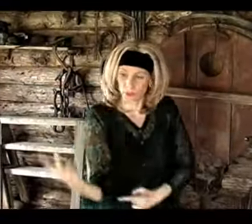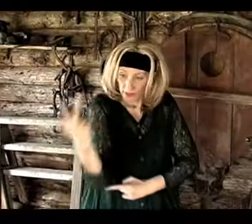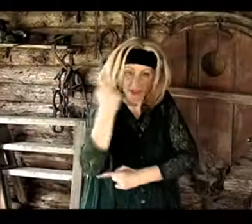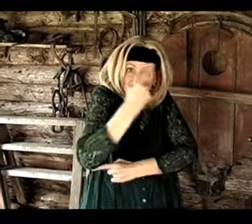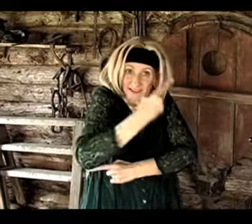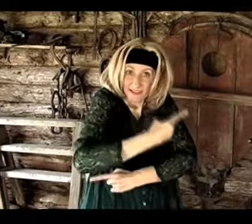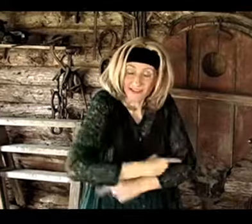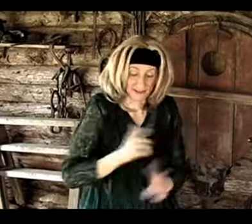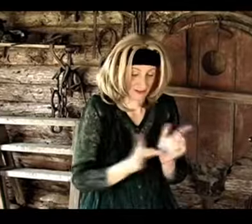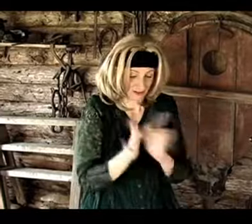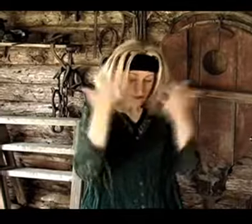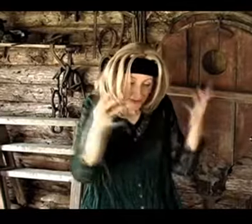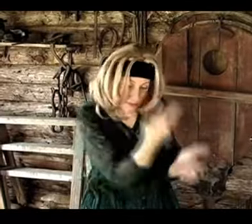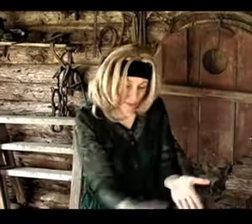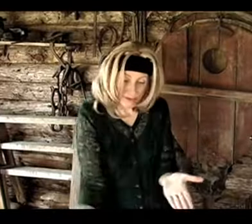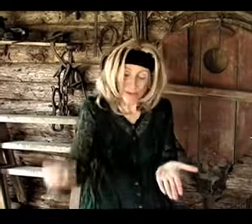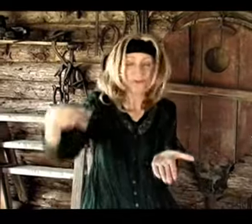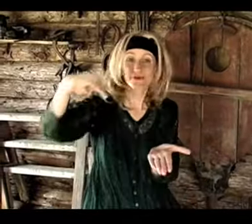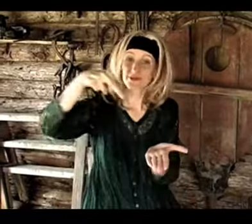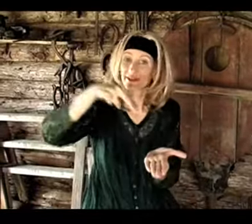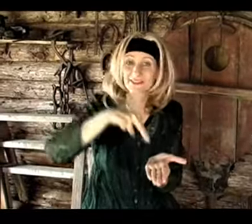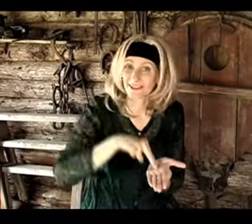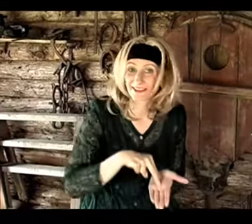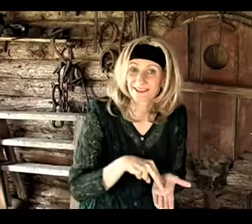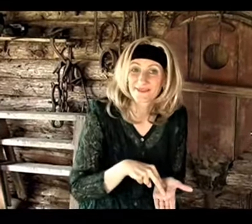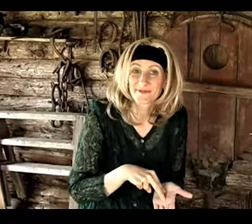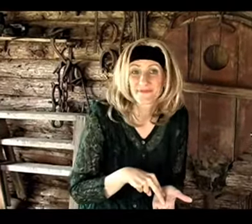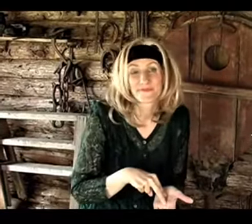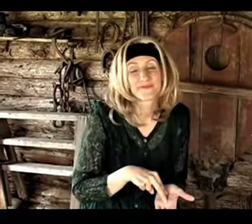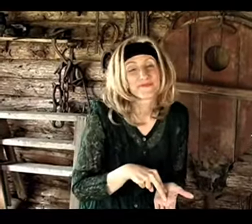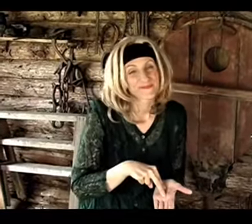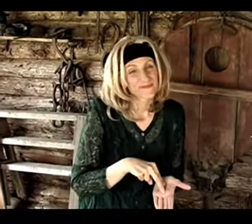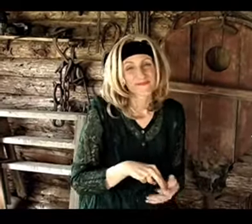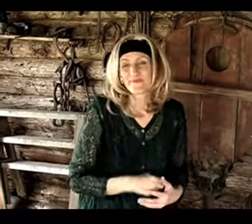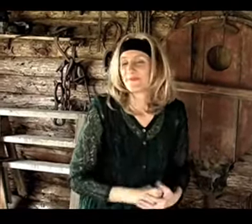Just 3 days, he rose again